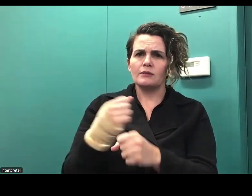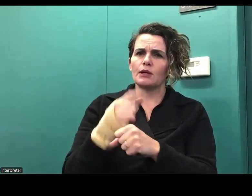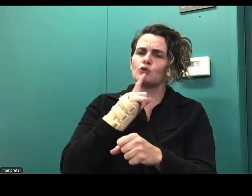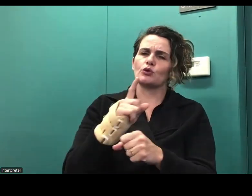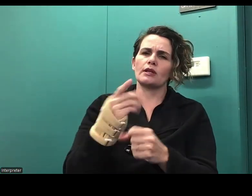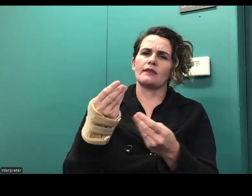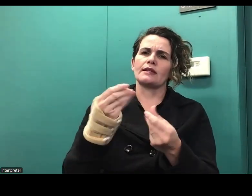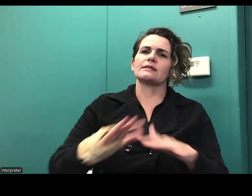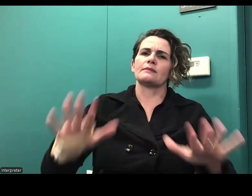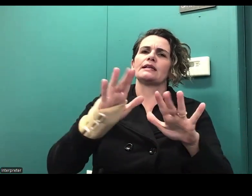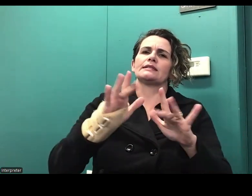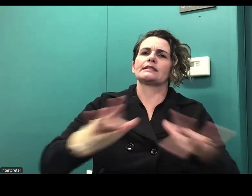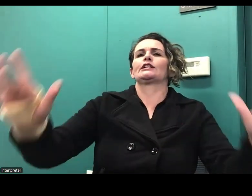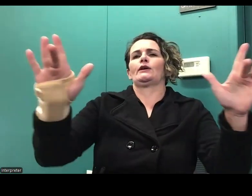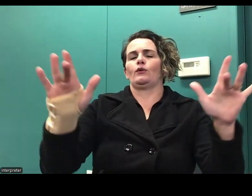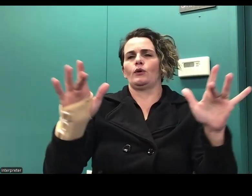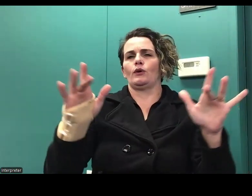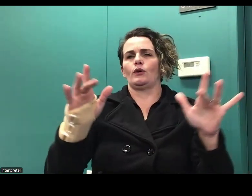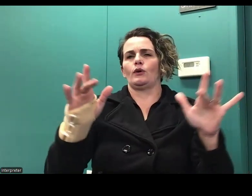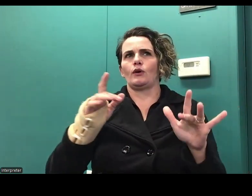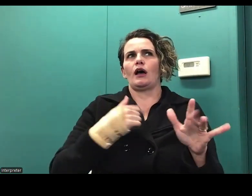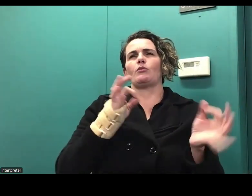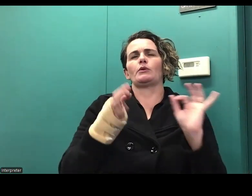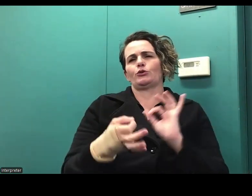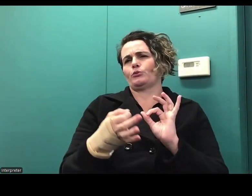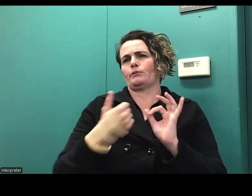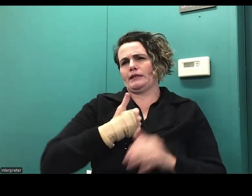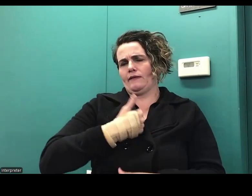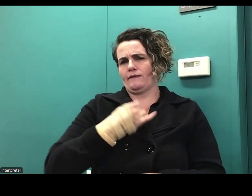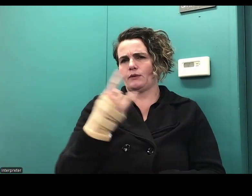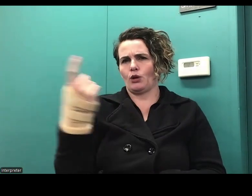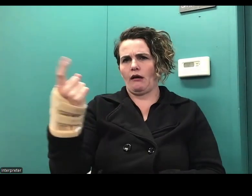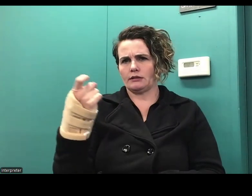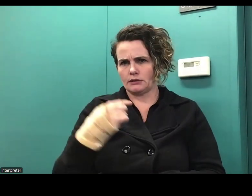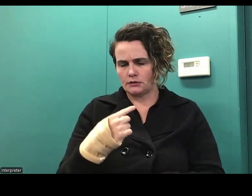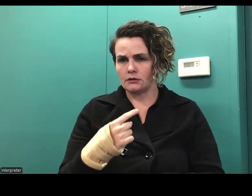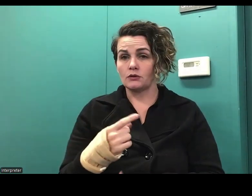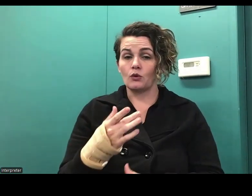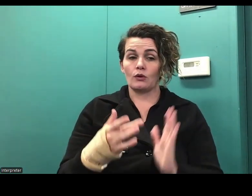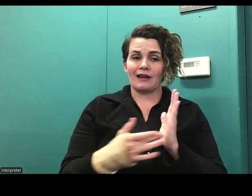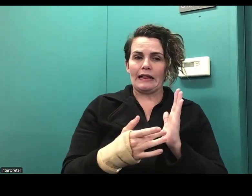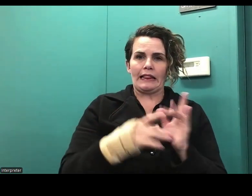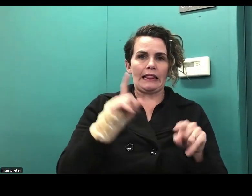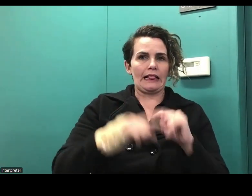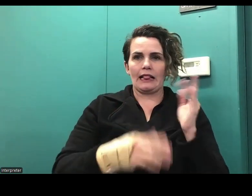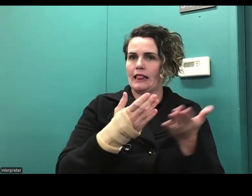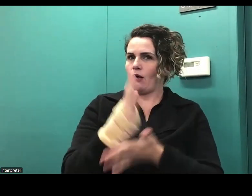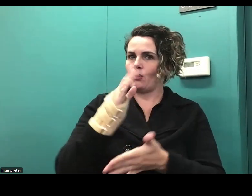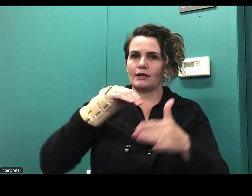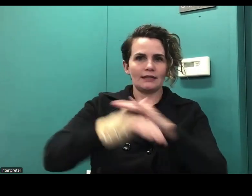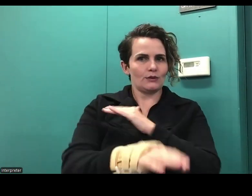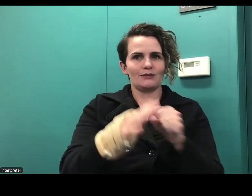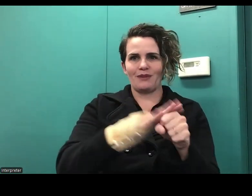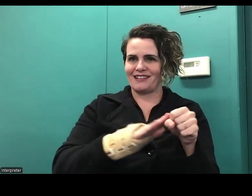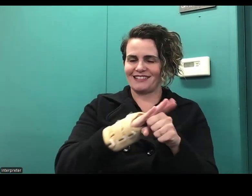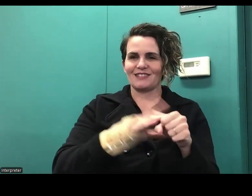probably be the way I would interpret it if somebody asked me. But I mean, technically they can't be allowed into a space,